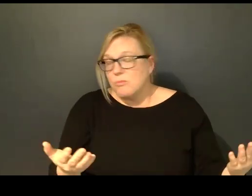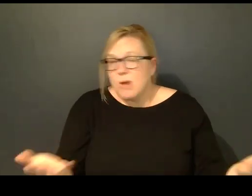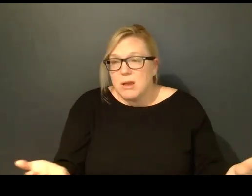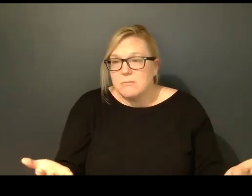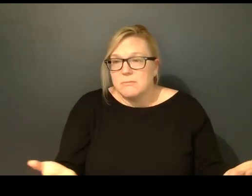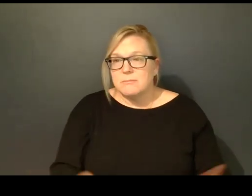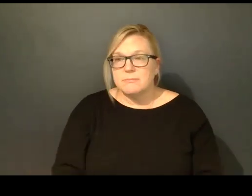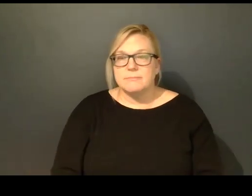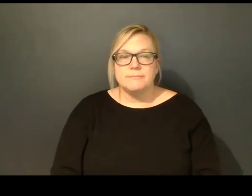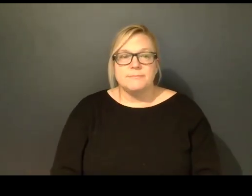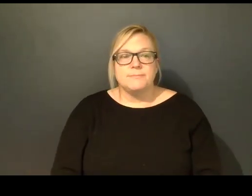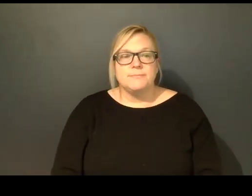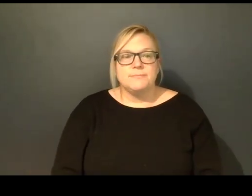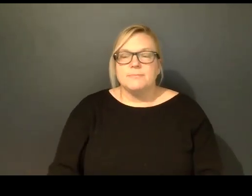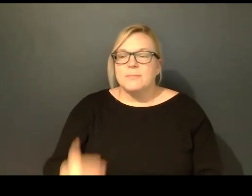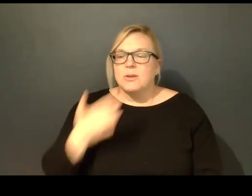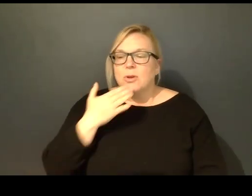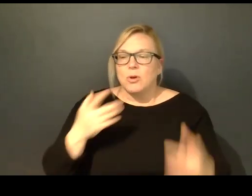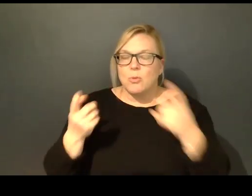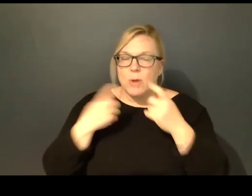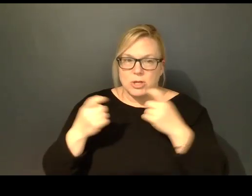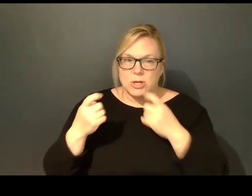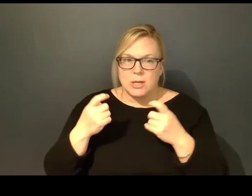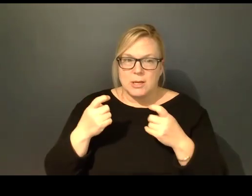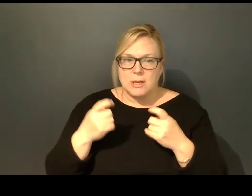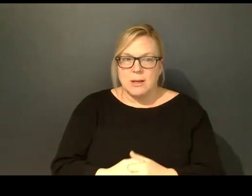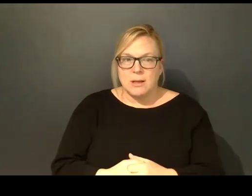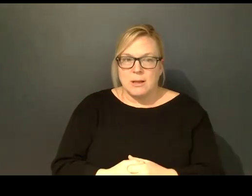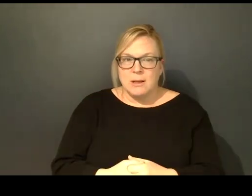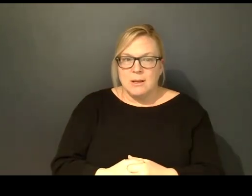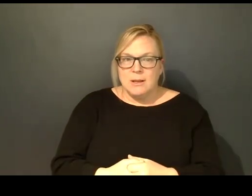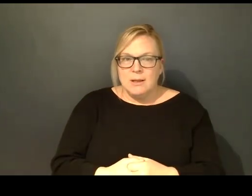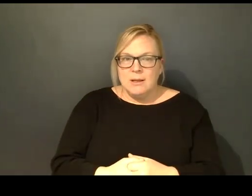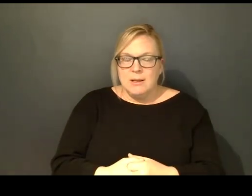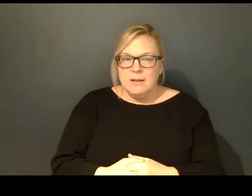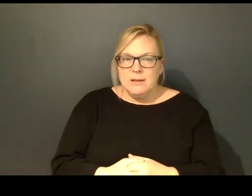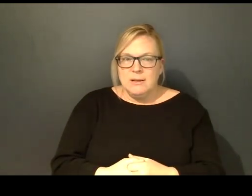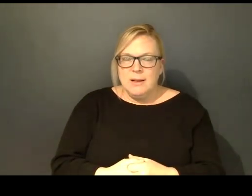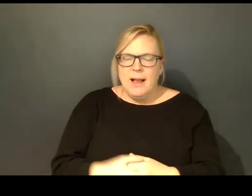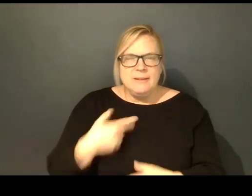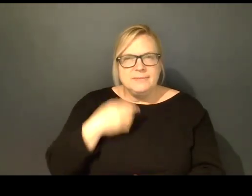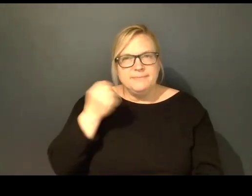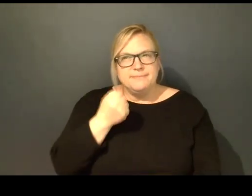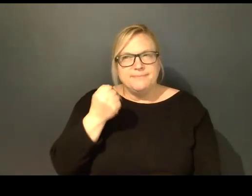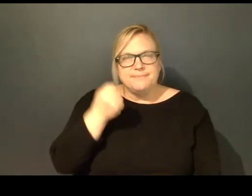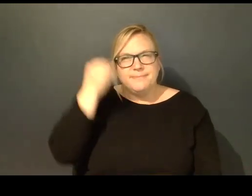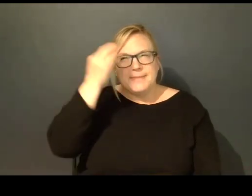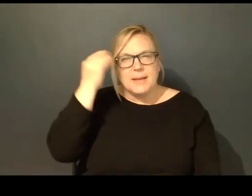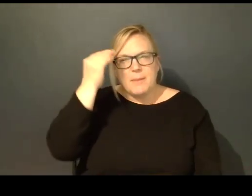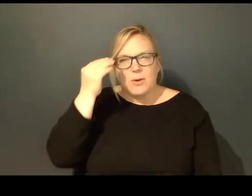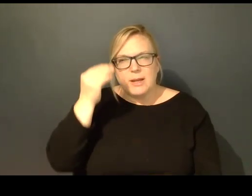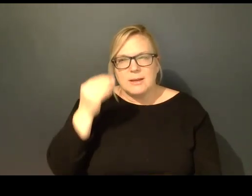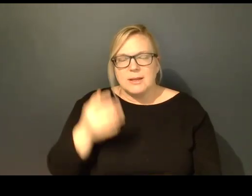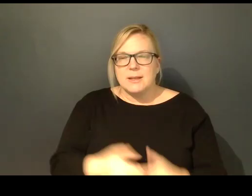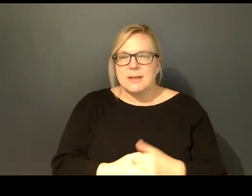That's a good question. And for those online who can't see me, I took in a deep breath. I had to do a little pause to think about it. The truth